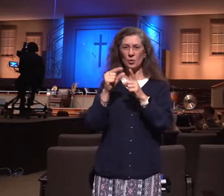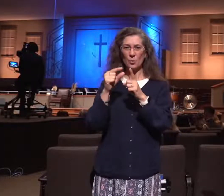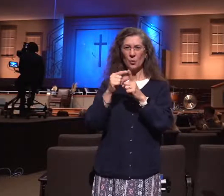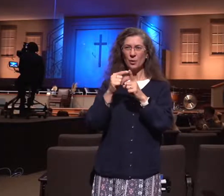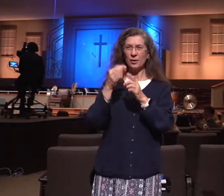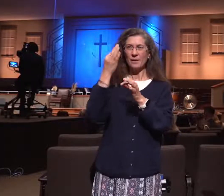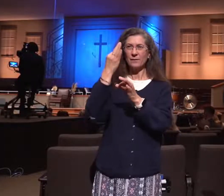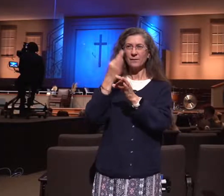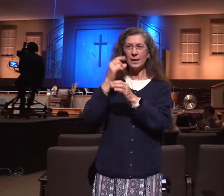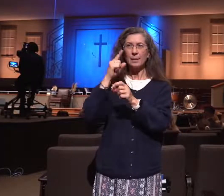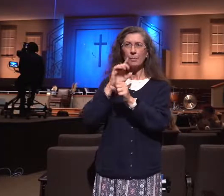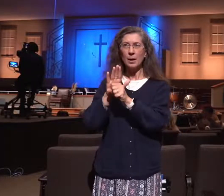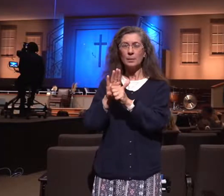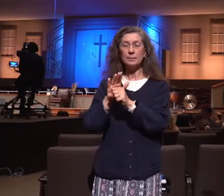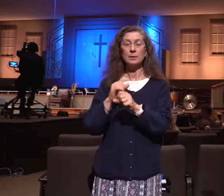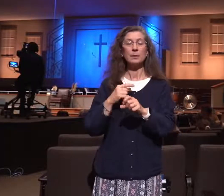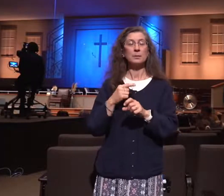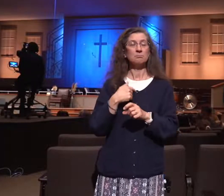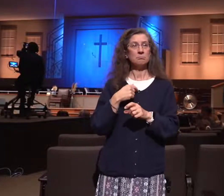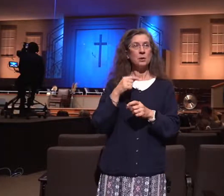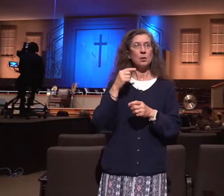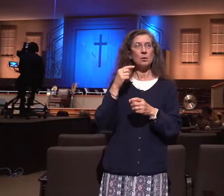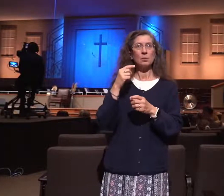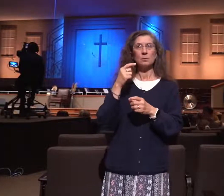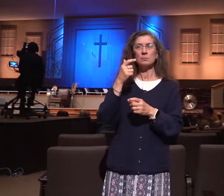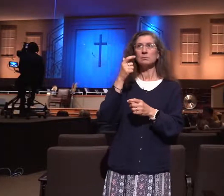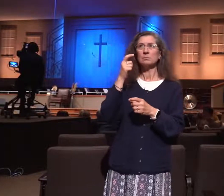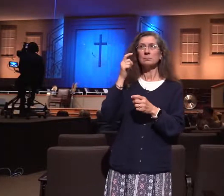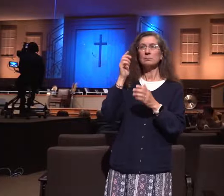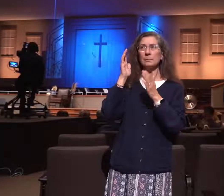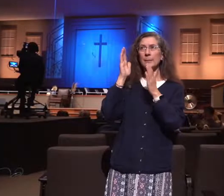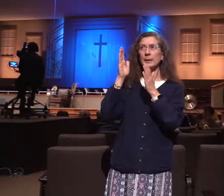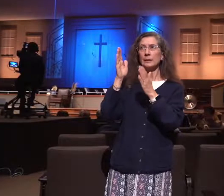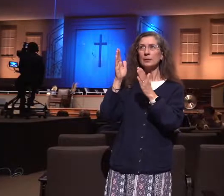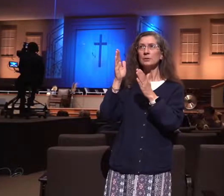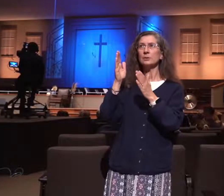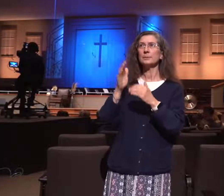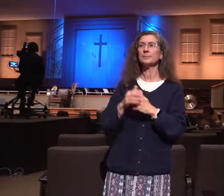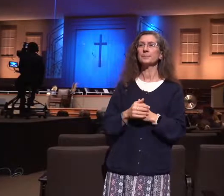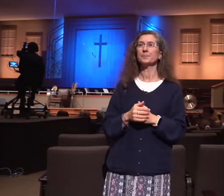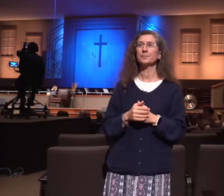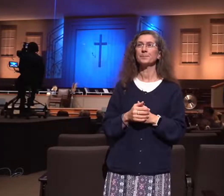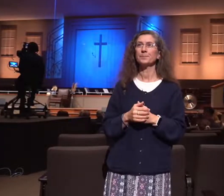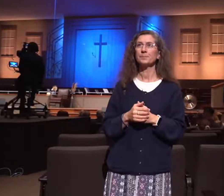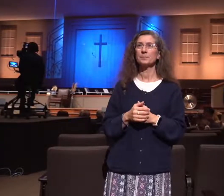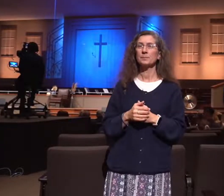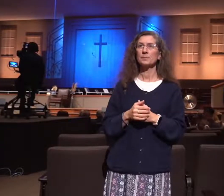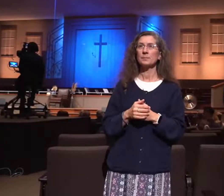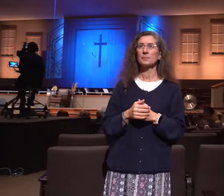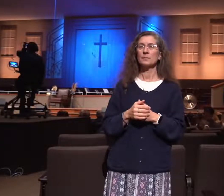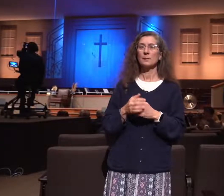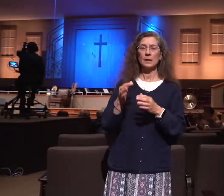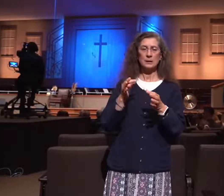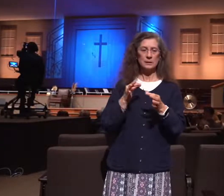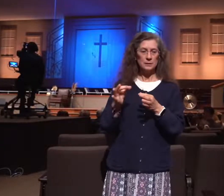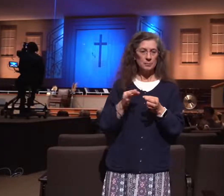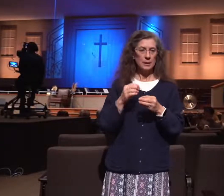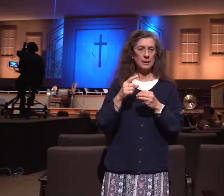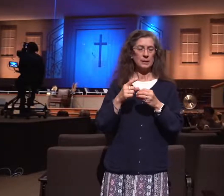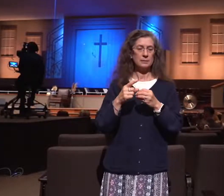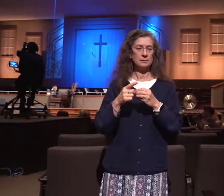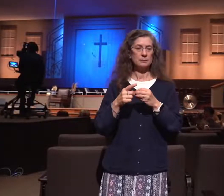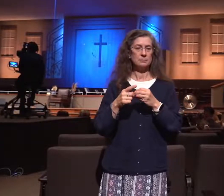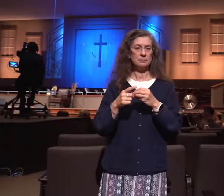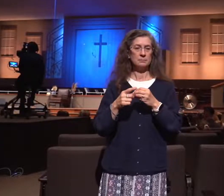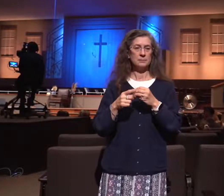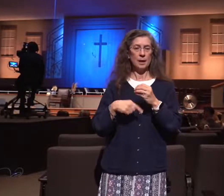And I listened Monday night as Dr. Billy McCarroll expounded 2 Corinthians 8 and